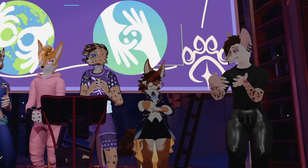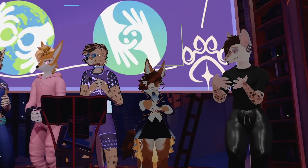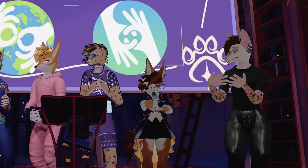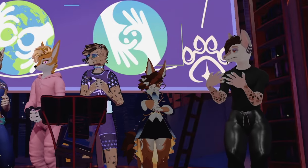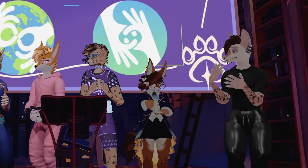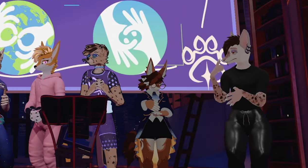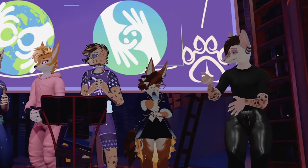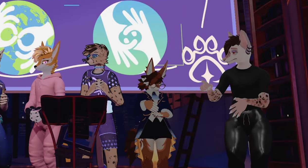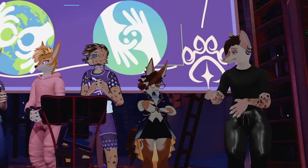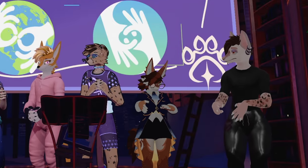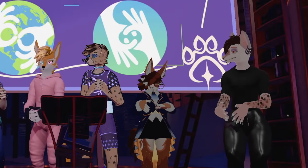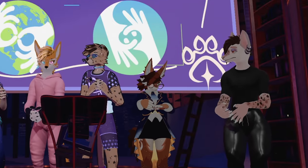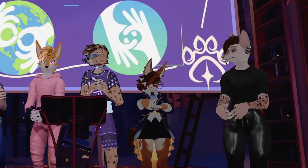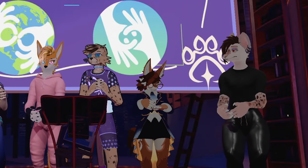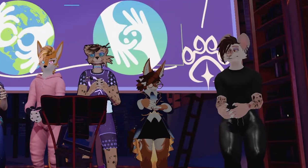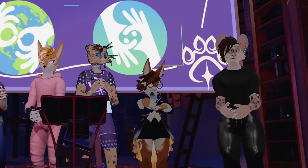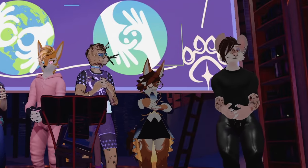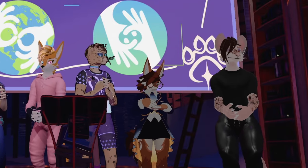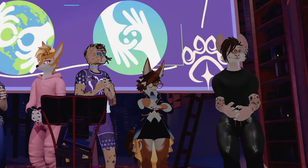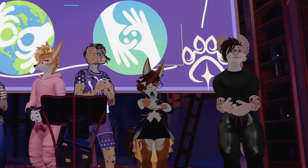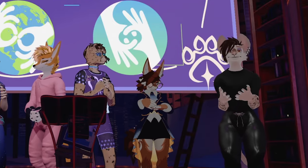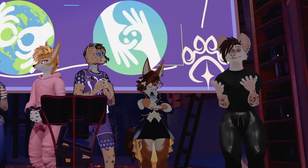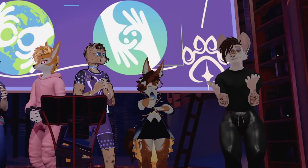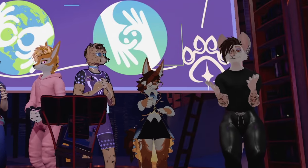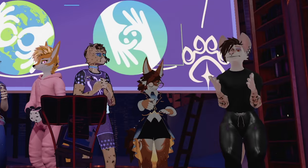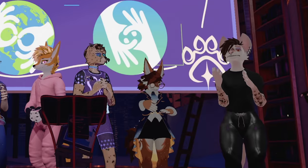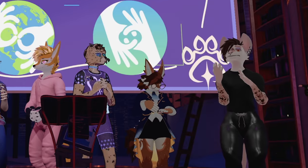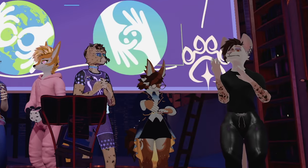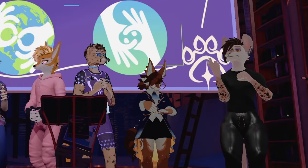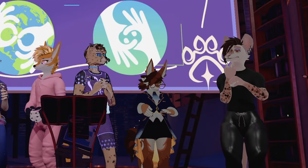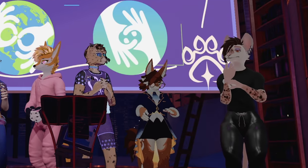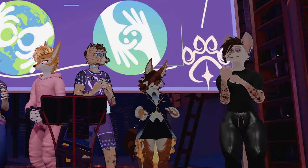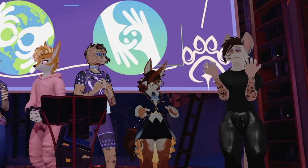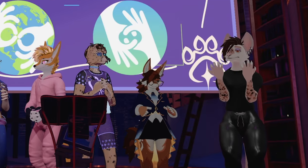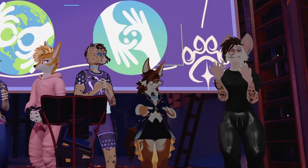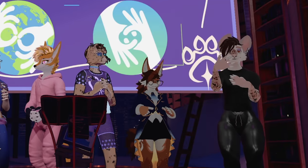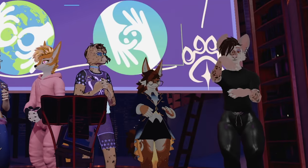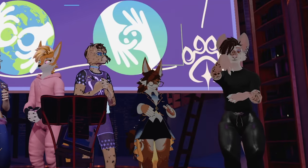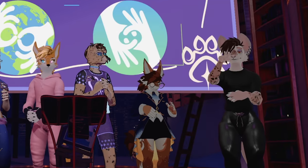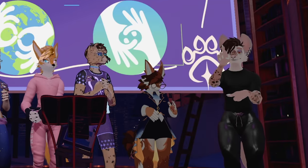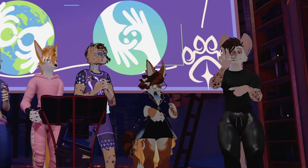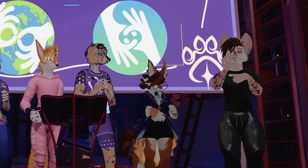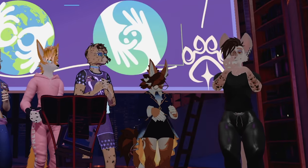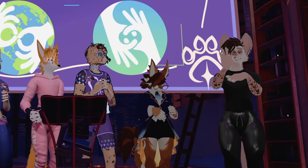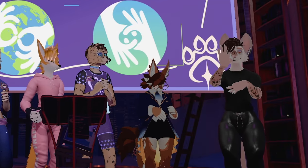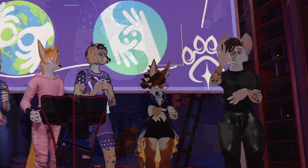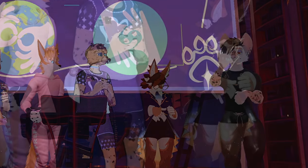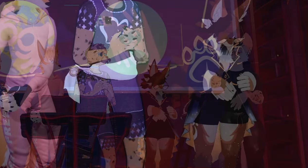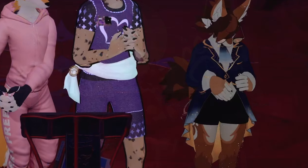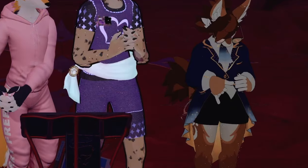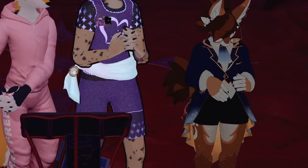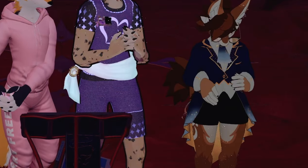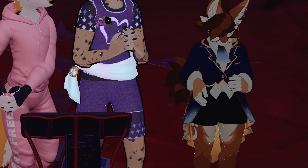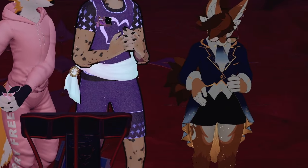Yes. What I'm using is a prefab called VRC Thumb Parameters OSC.